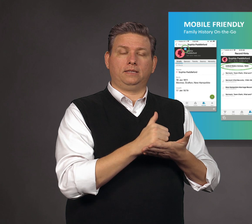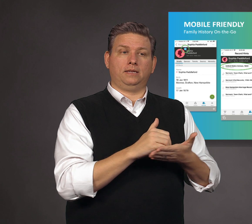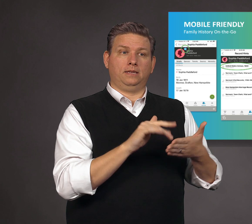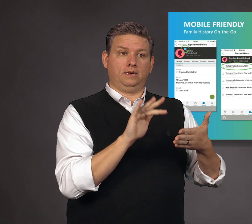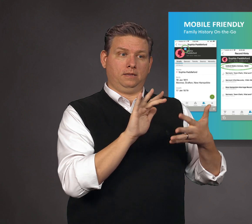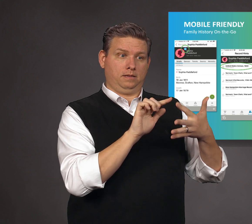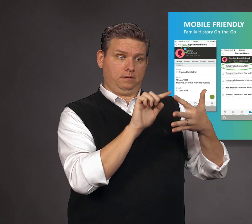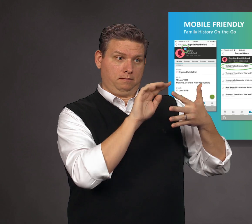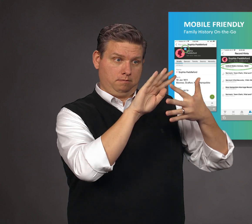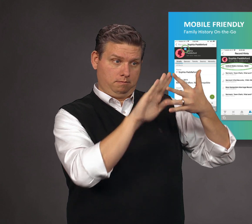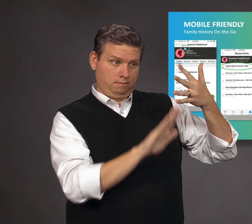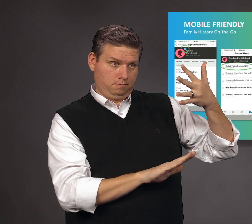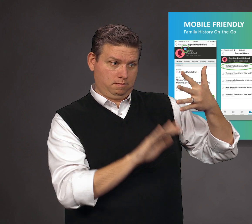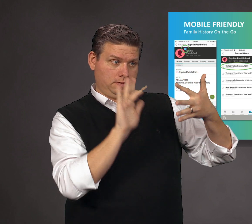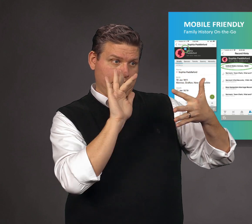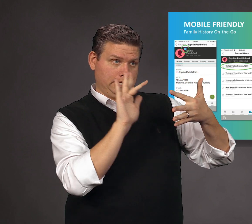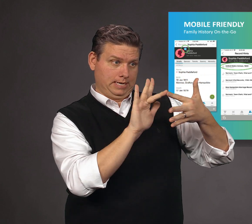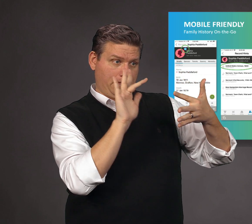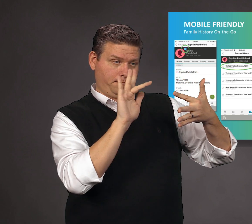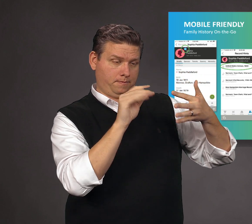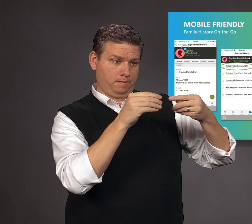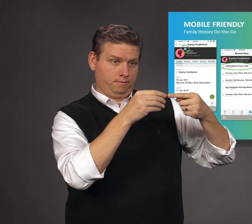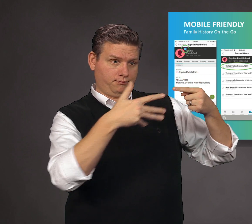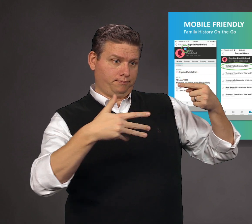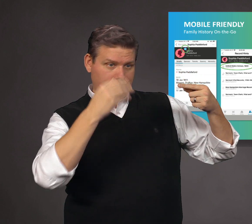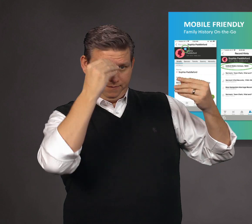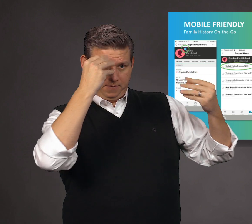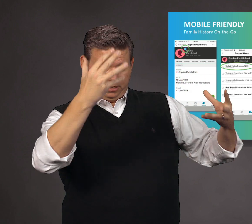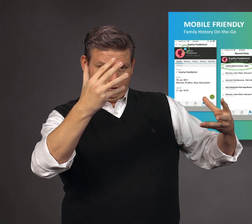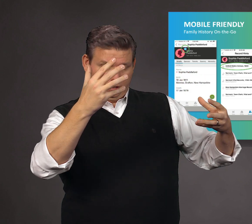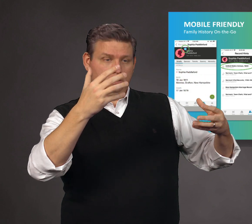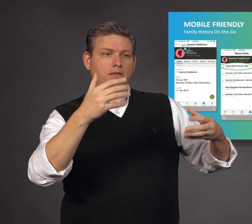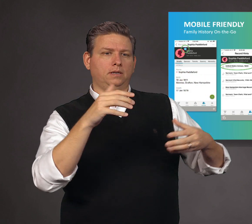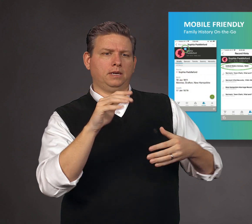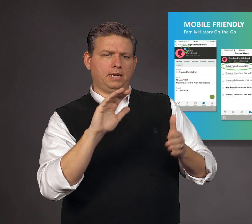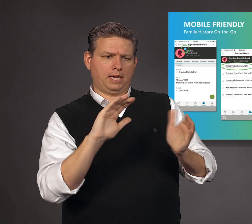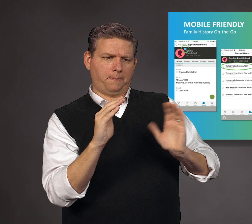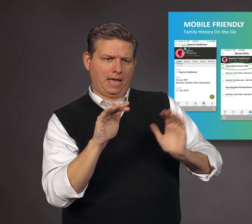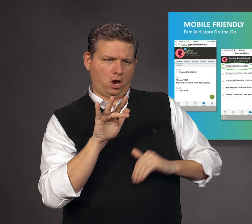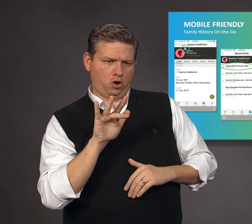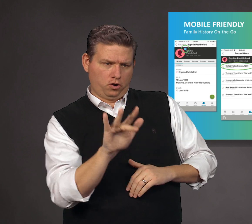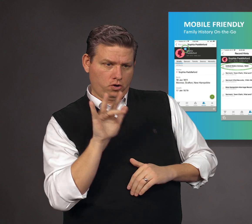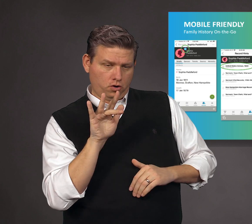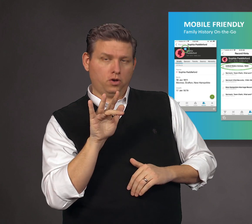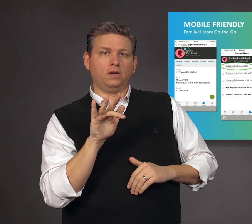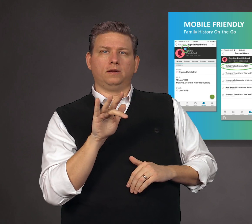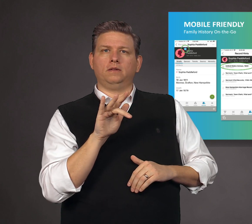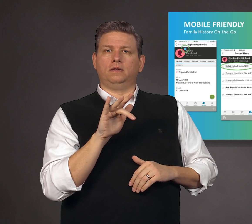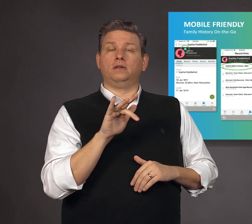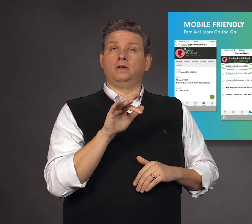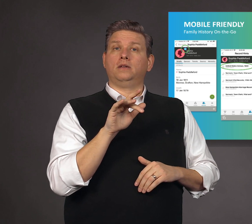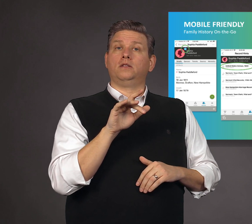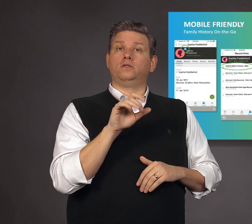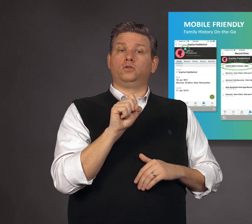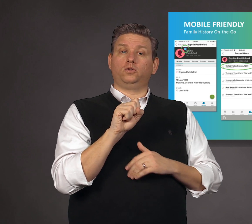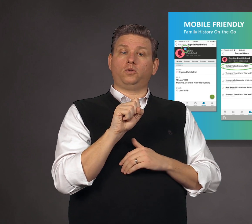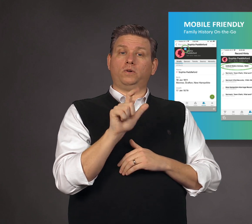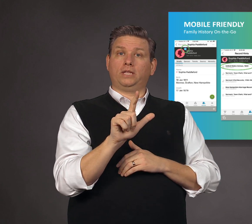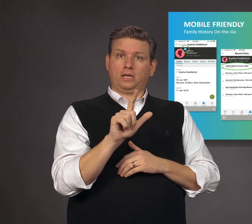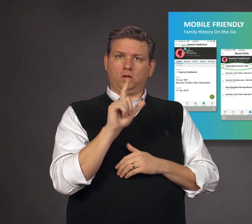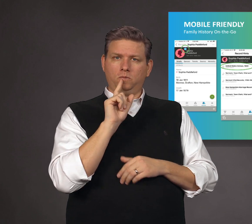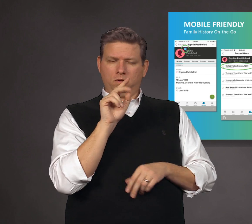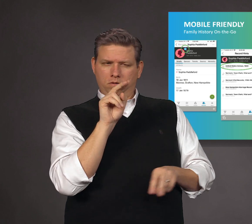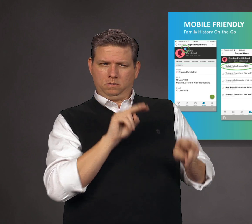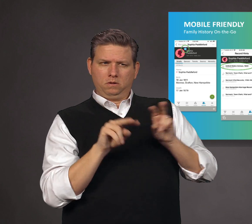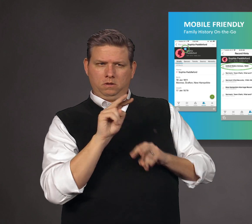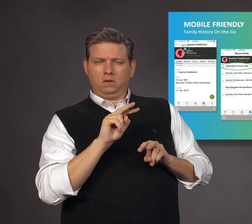up the information about the record, then tap Compare to access the Source Linker. The Source Linker looks and acts slightly